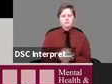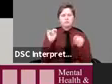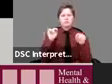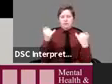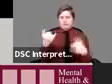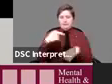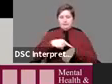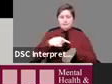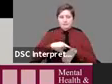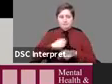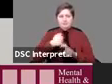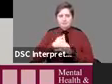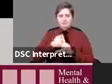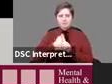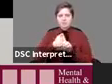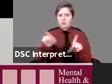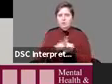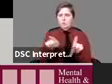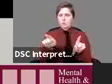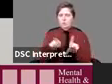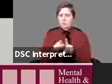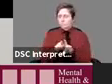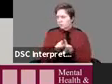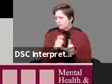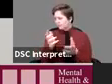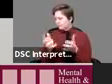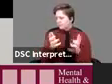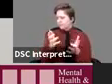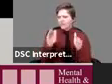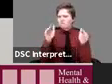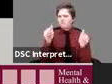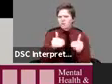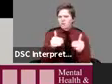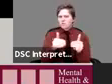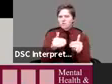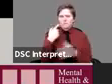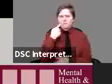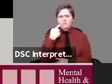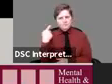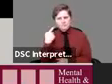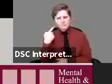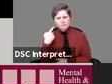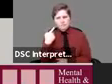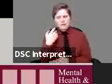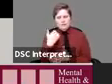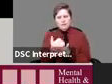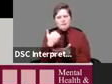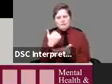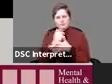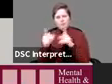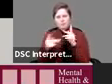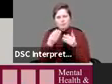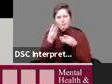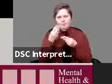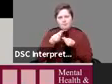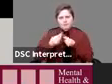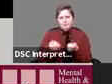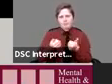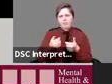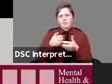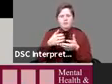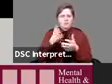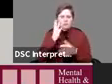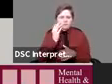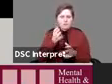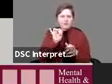they are also really focusing on addiction and helping people get through that during this